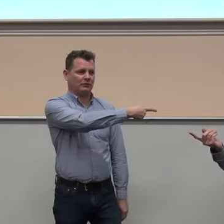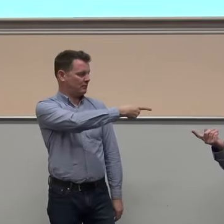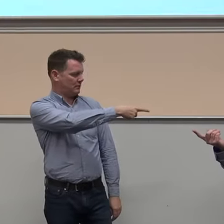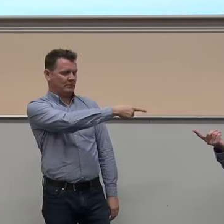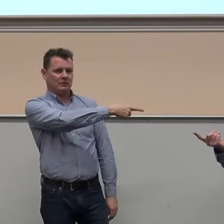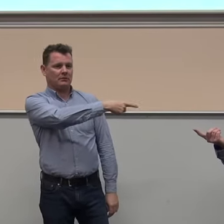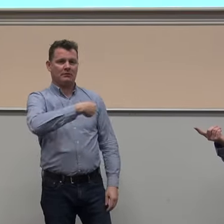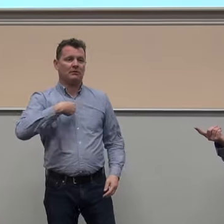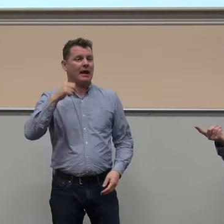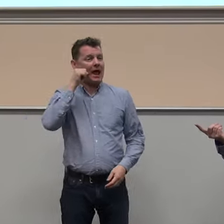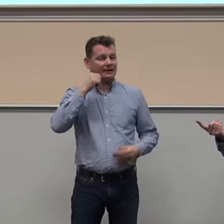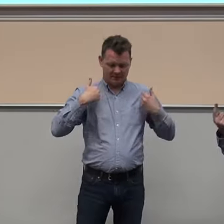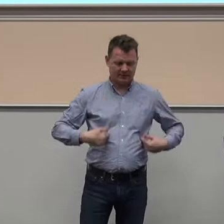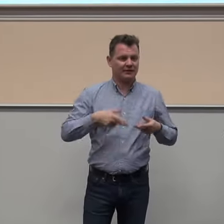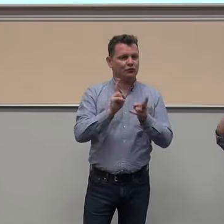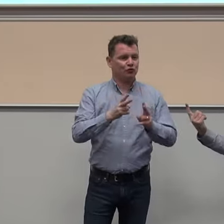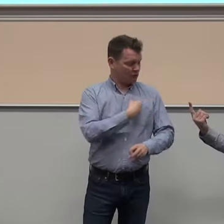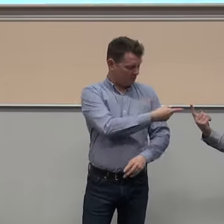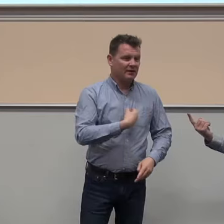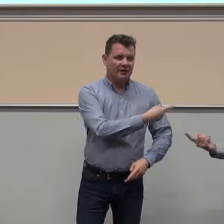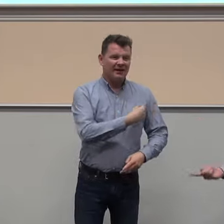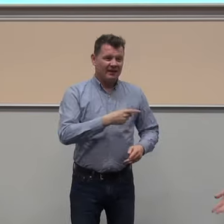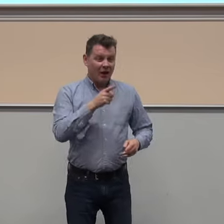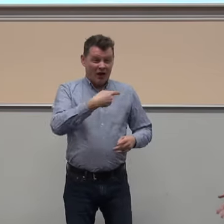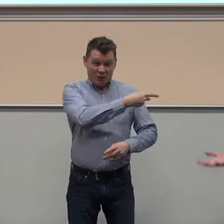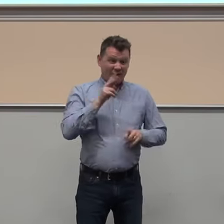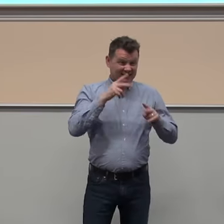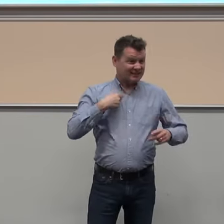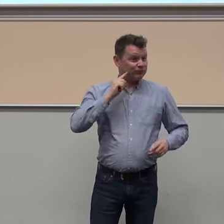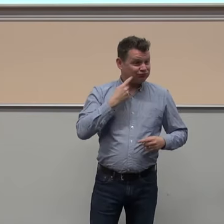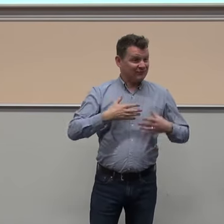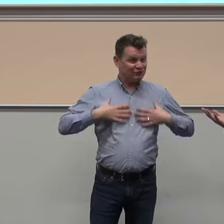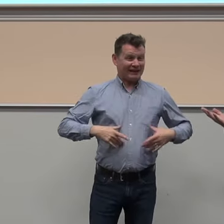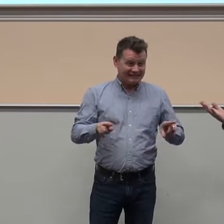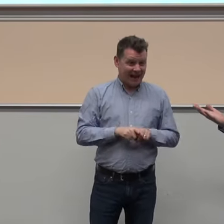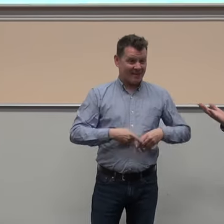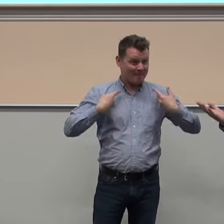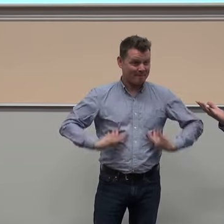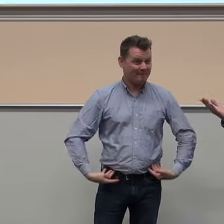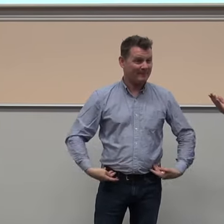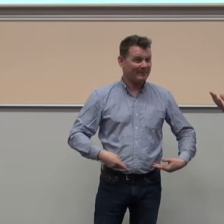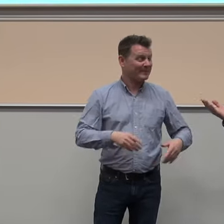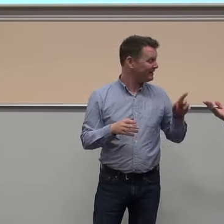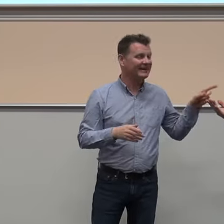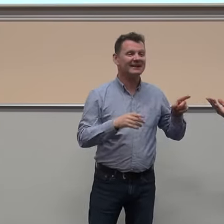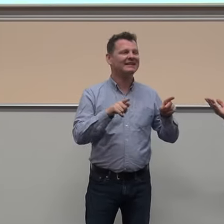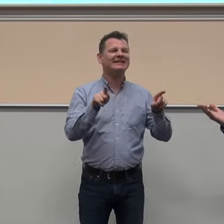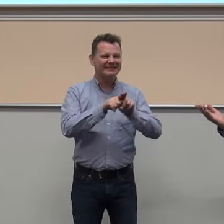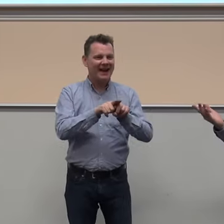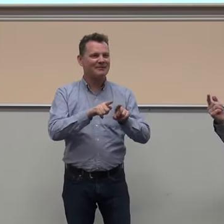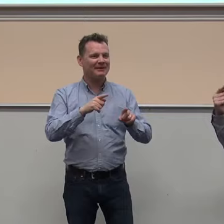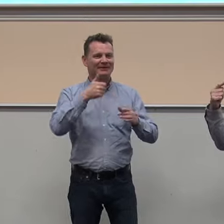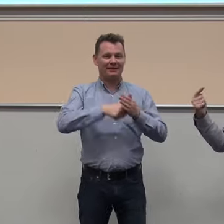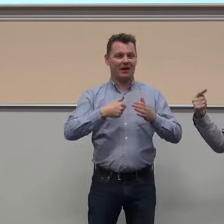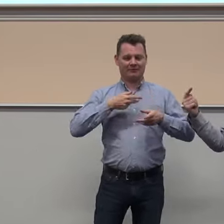is interpreting me. And now we've deliberately dressed the same, and we've deliberately started with Andy as my